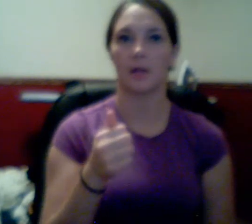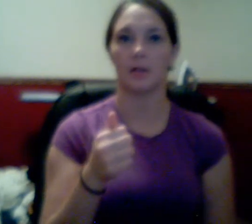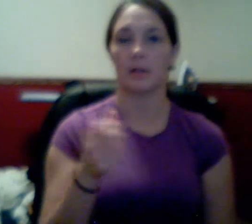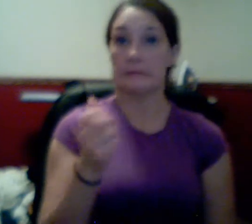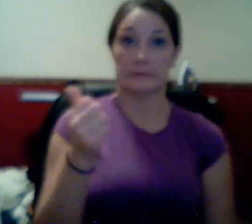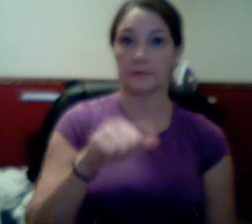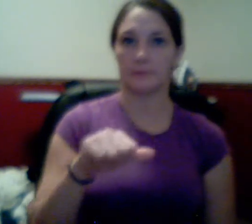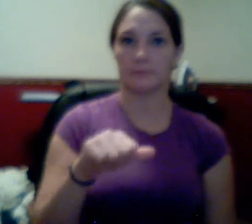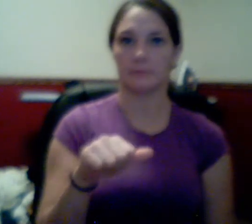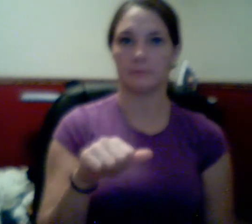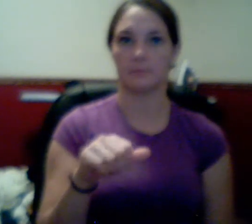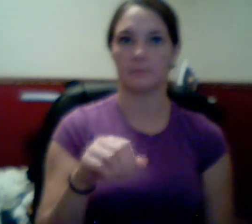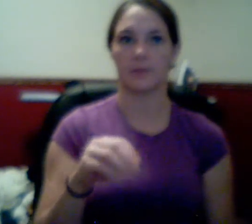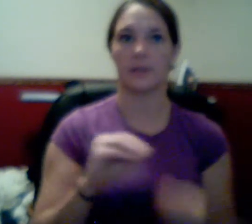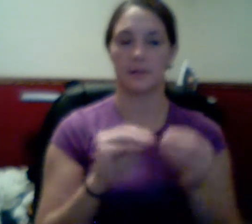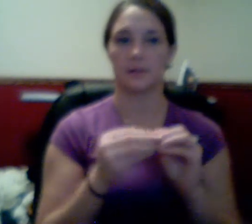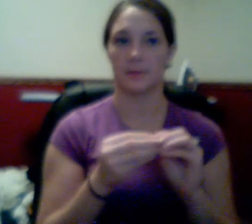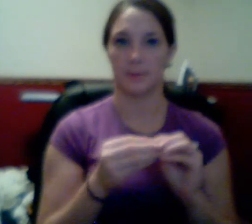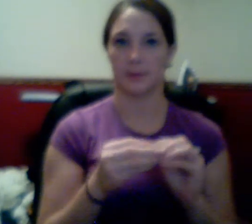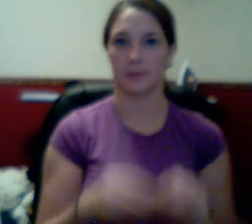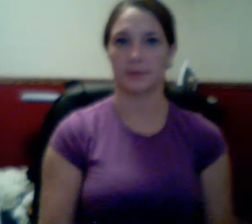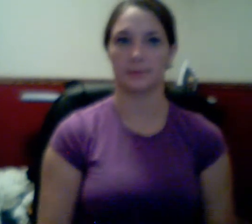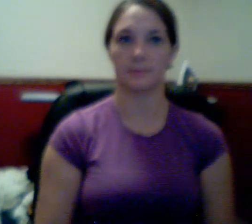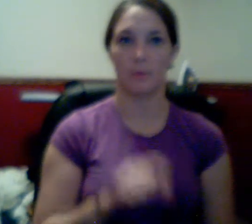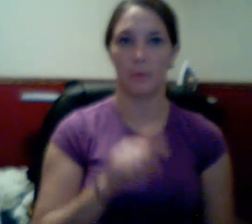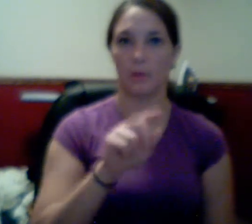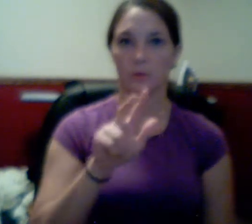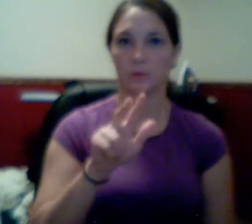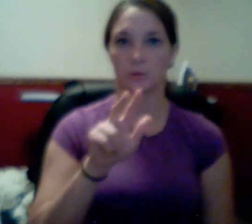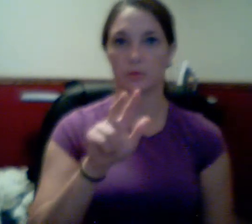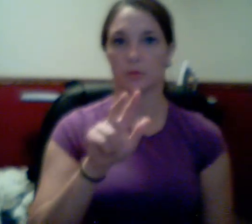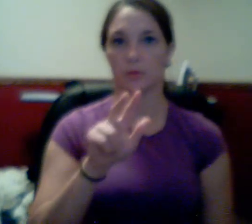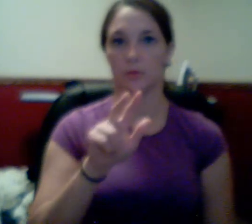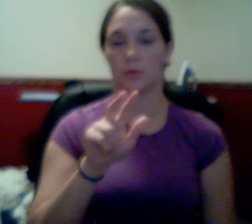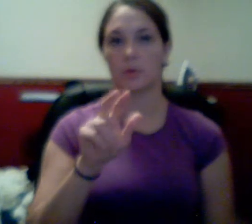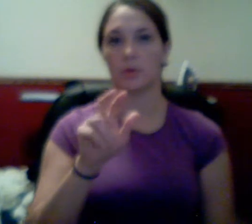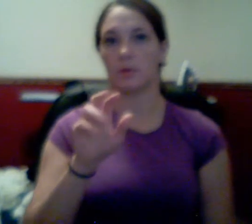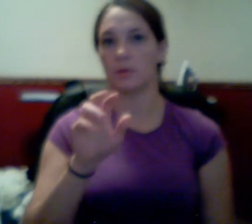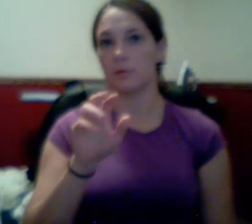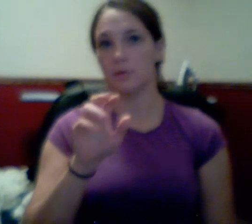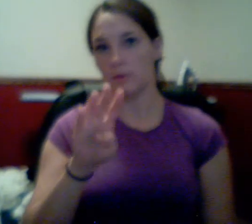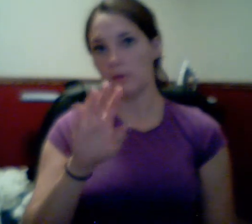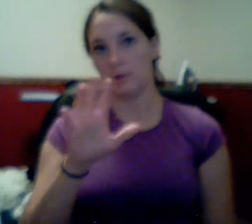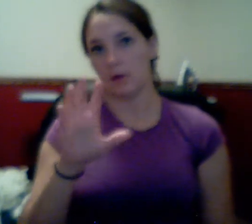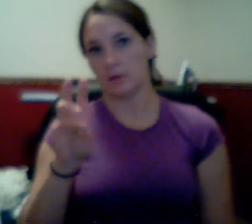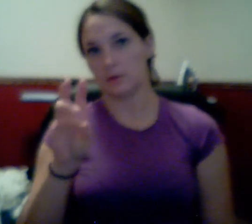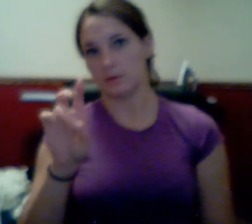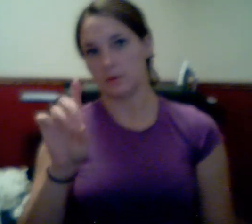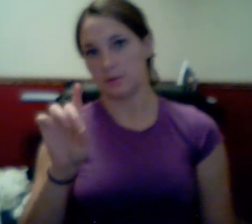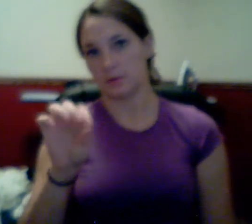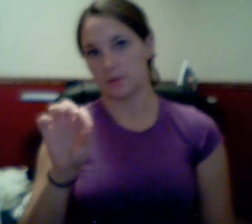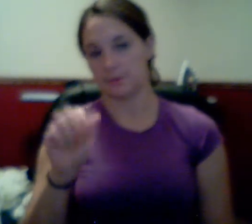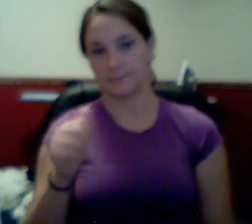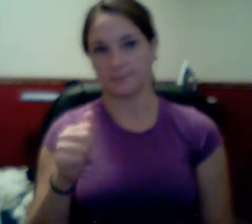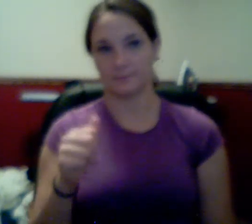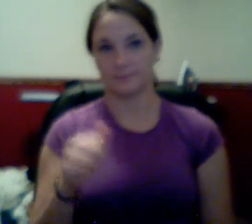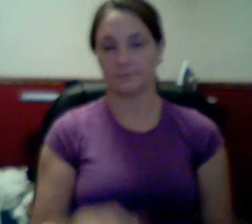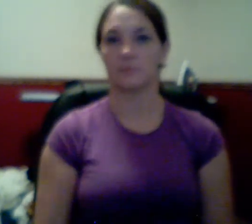easy. Okay? If you want to include whole numbers, then make sure, of course, you count 0. Now, obviously, we use 0 for